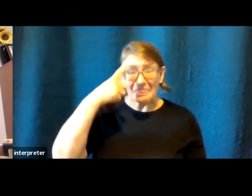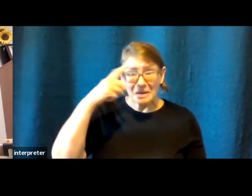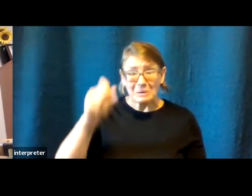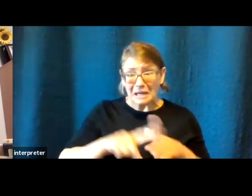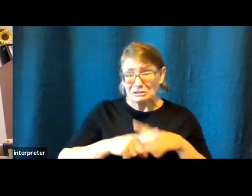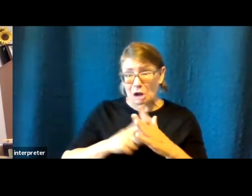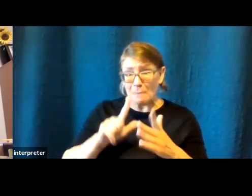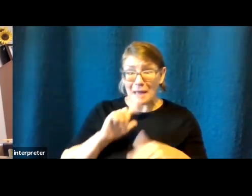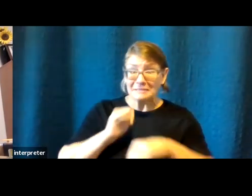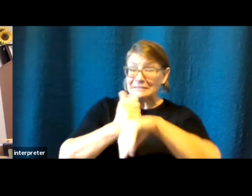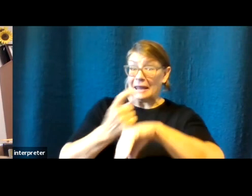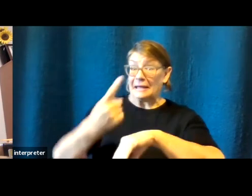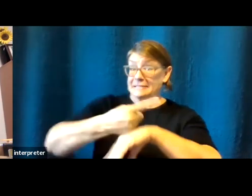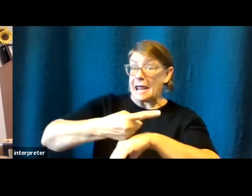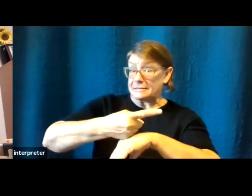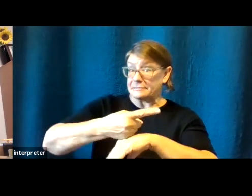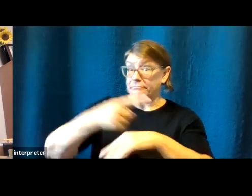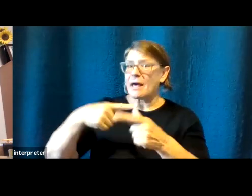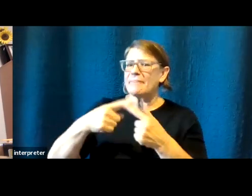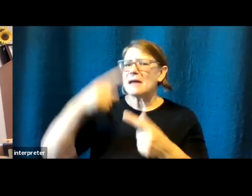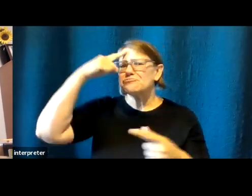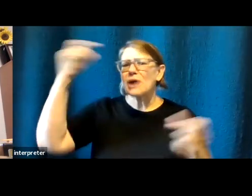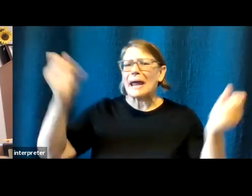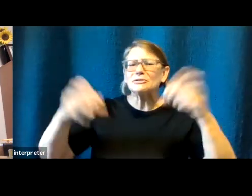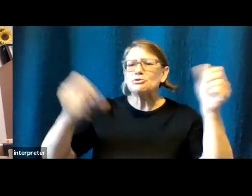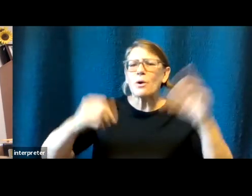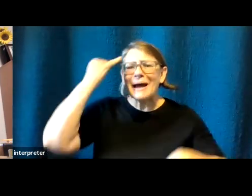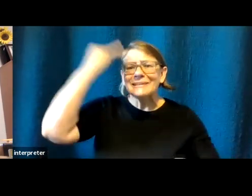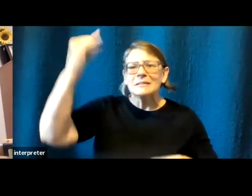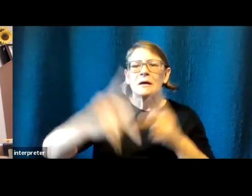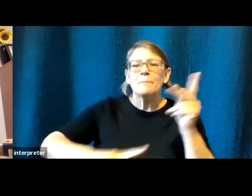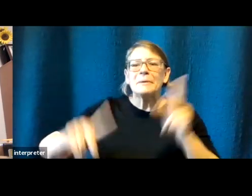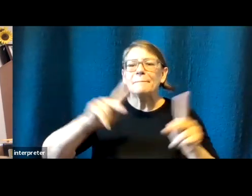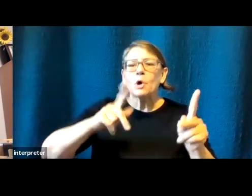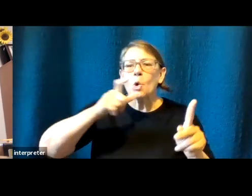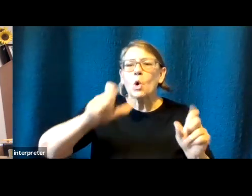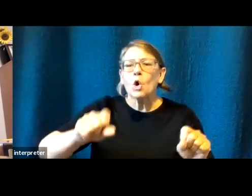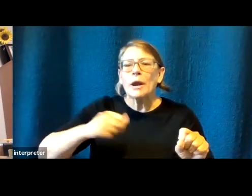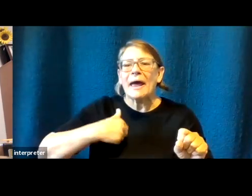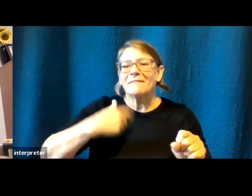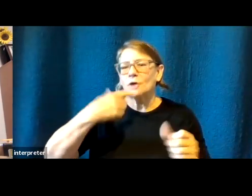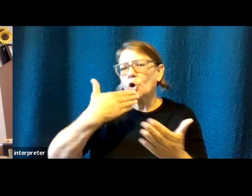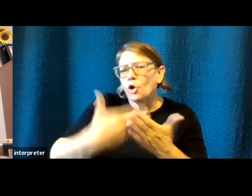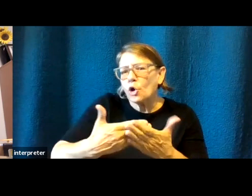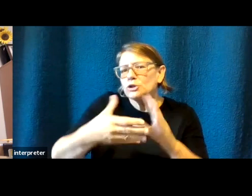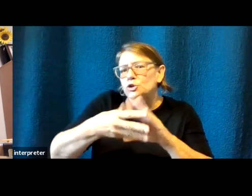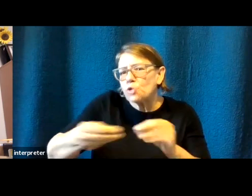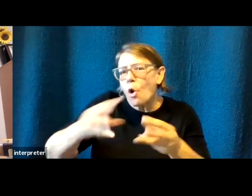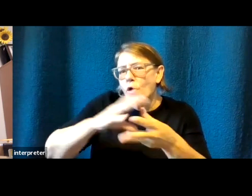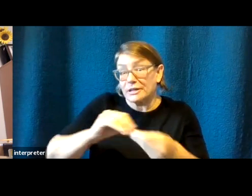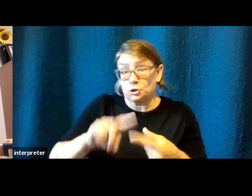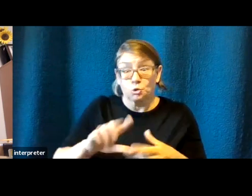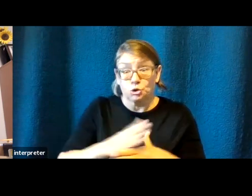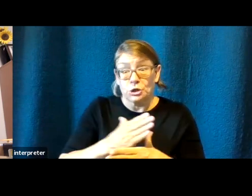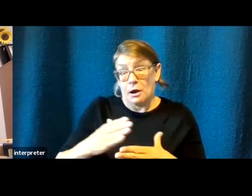by setting a date and brainstorming some people who have good stories to tell. And we could begin to